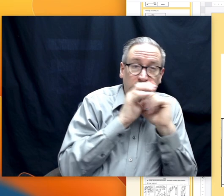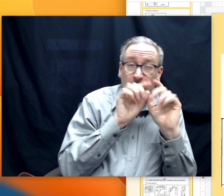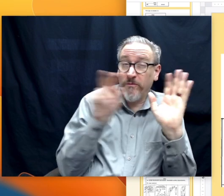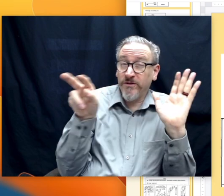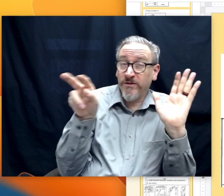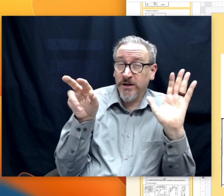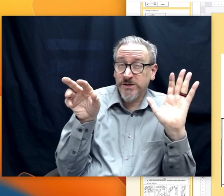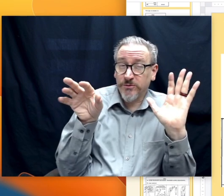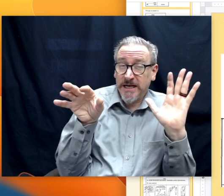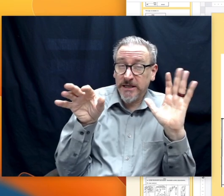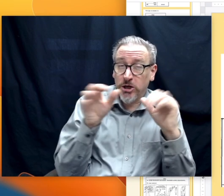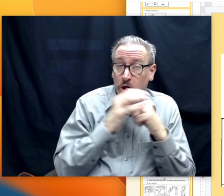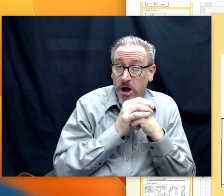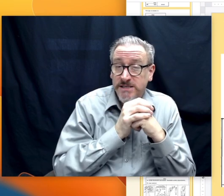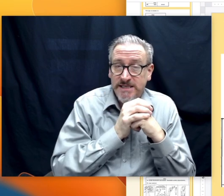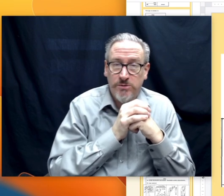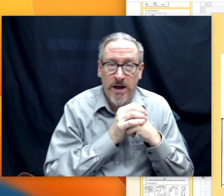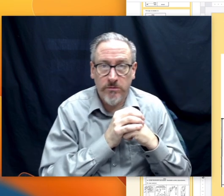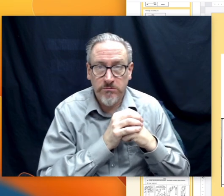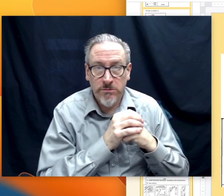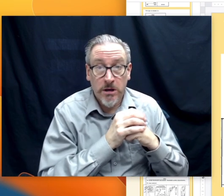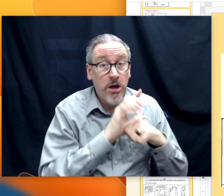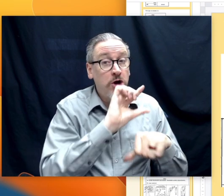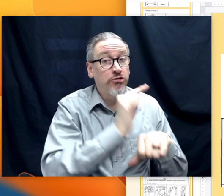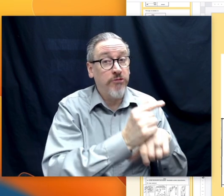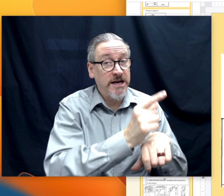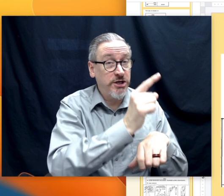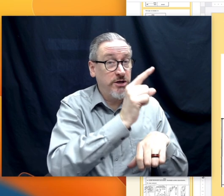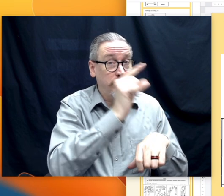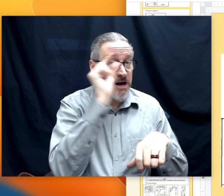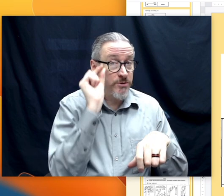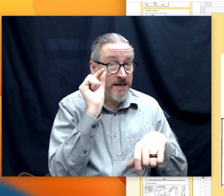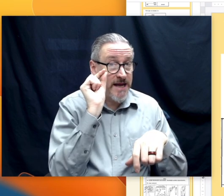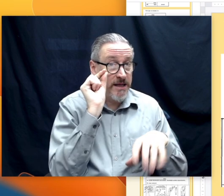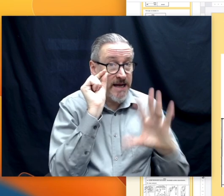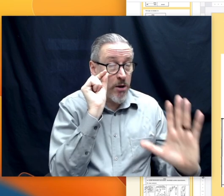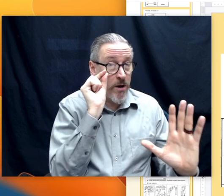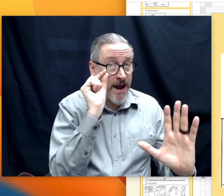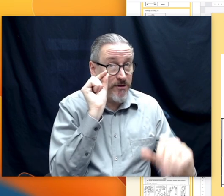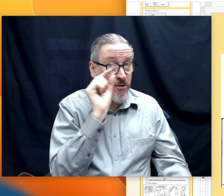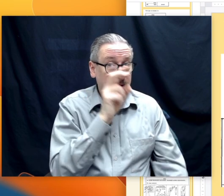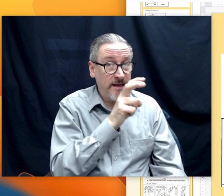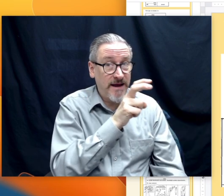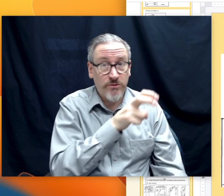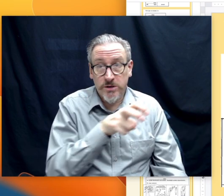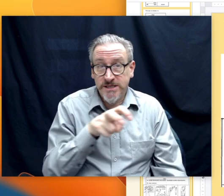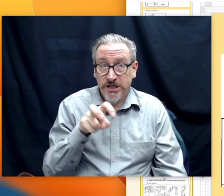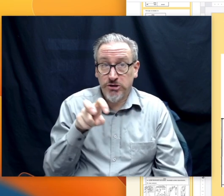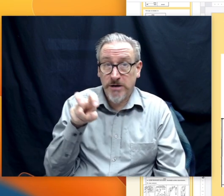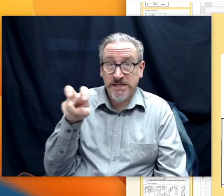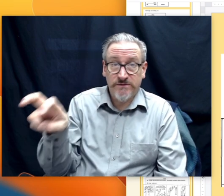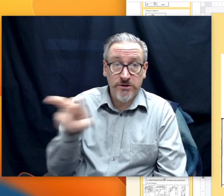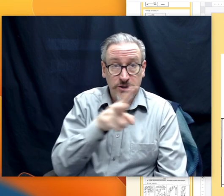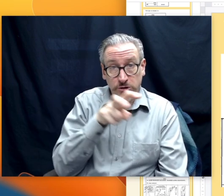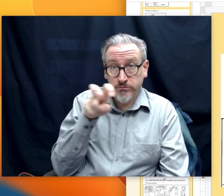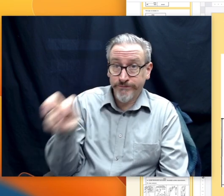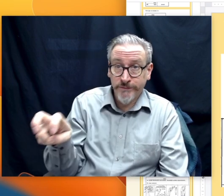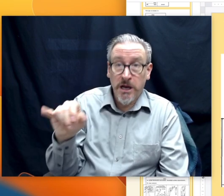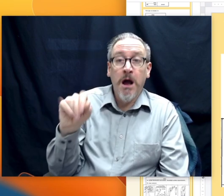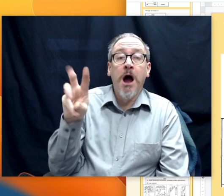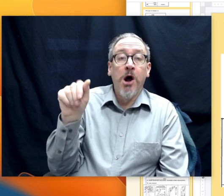So hopefully, you're getting used to reading gloss as well. Graduated Gallaudet. What happened immediately afterwards? He transferred